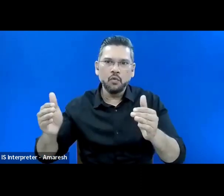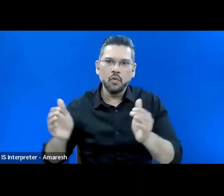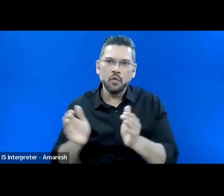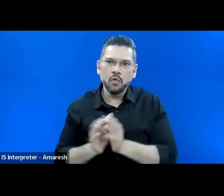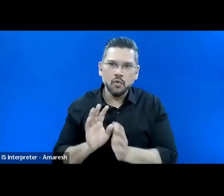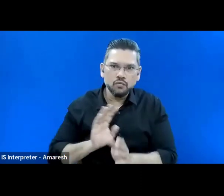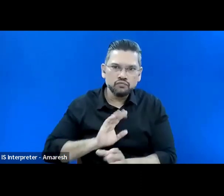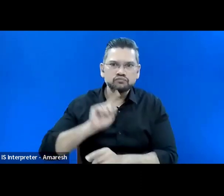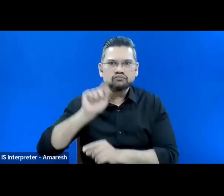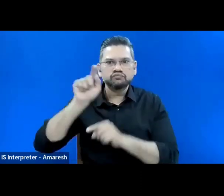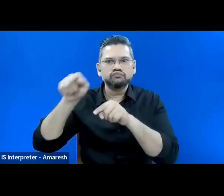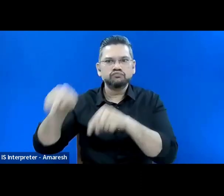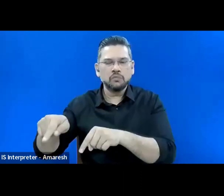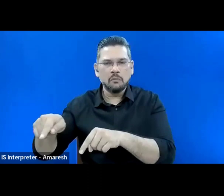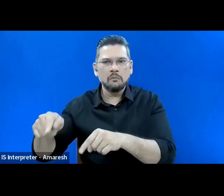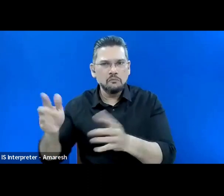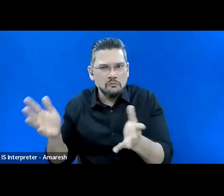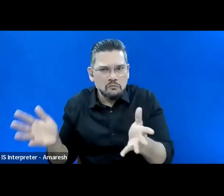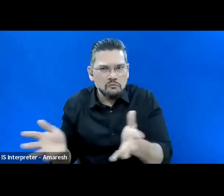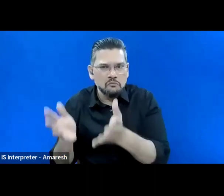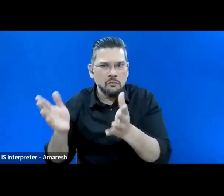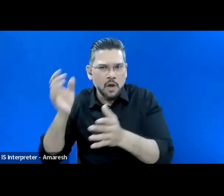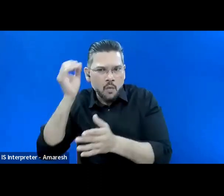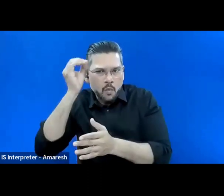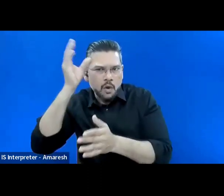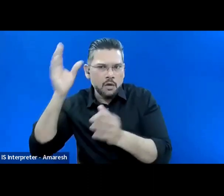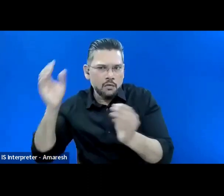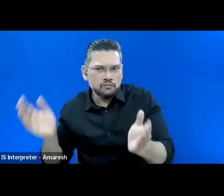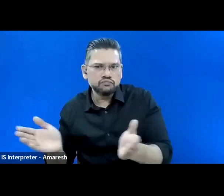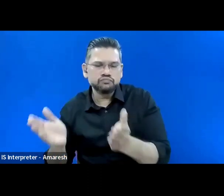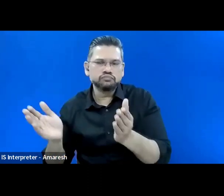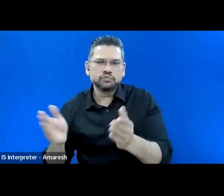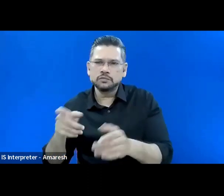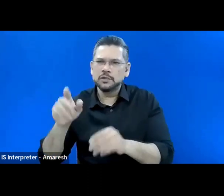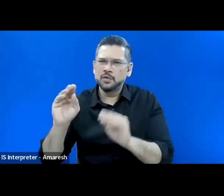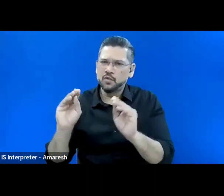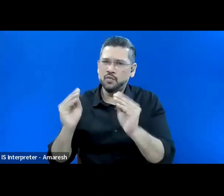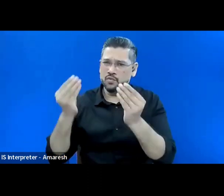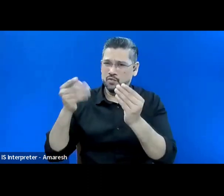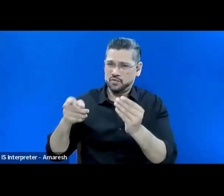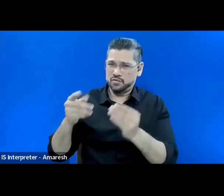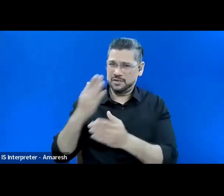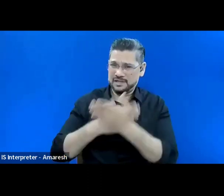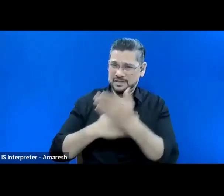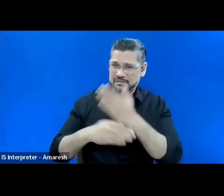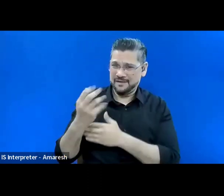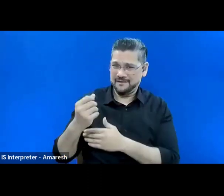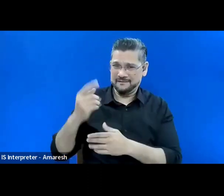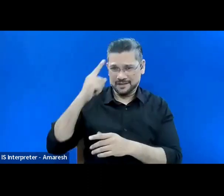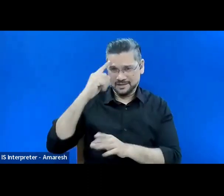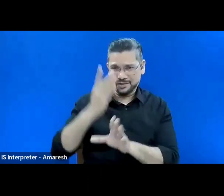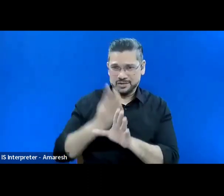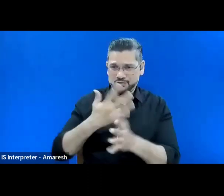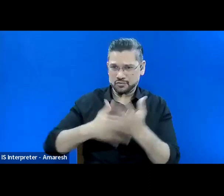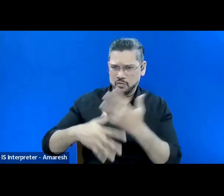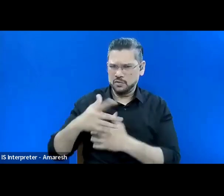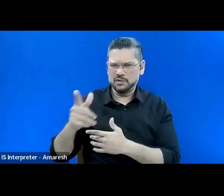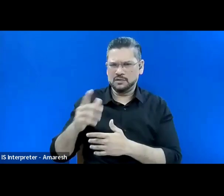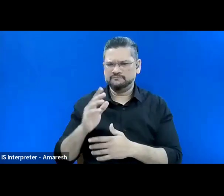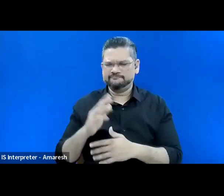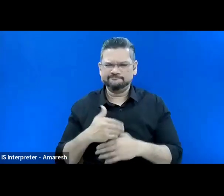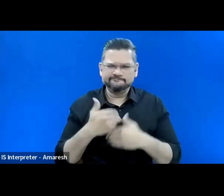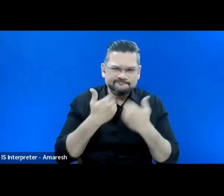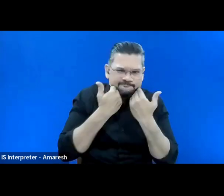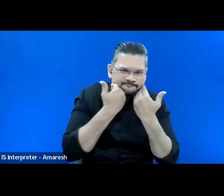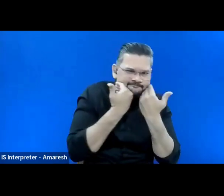youths that it is not, you know, there's no shame to identify as a person with psychosocial disability. It does not decrease, you know,